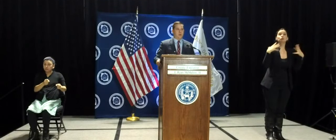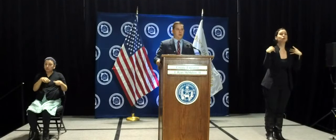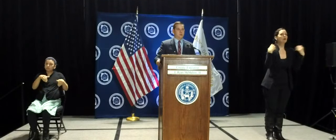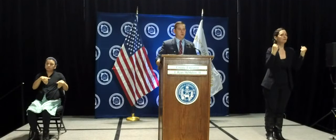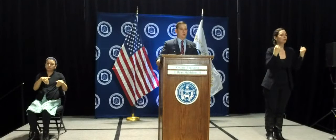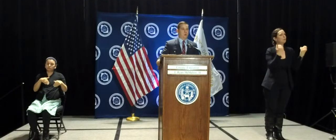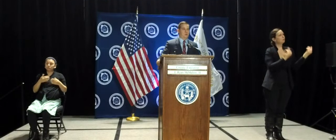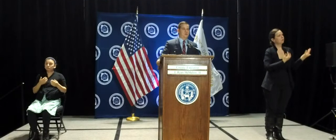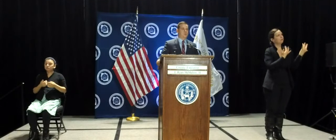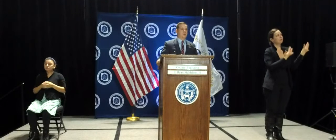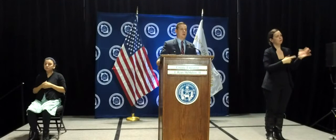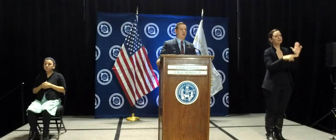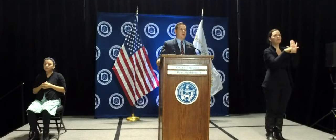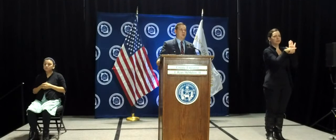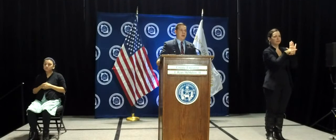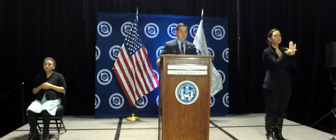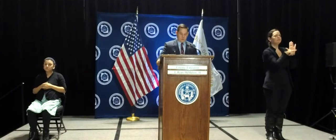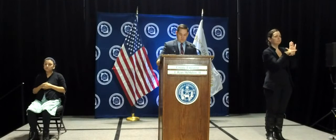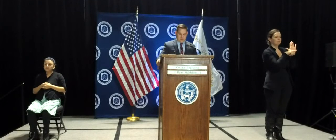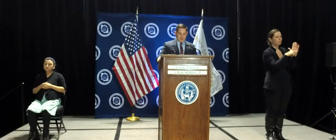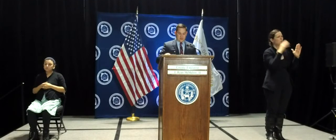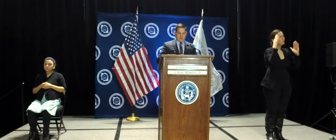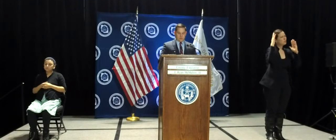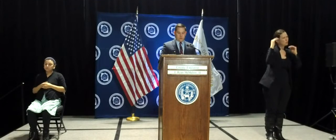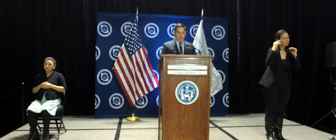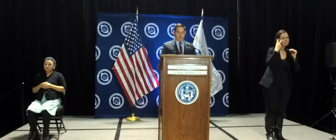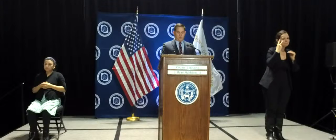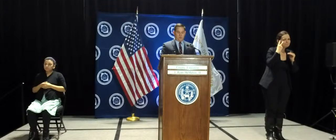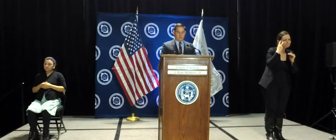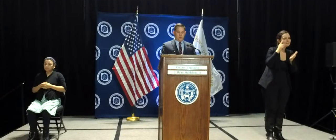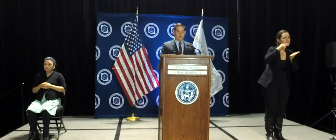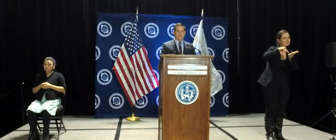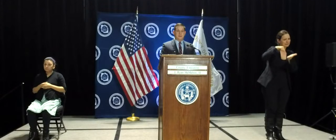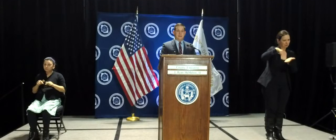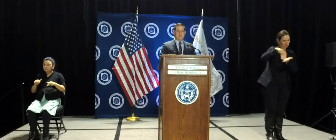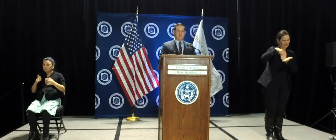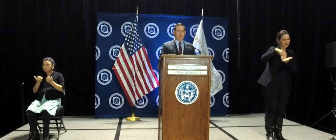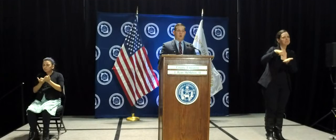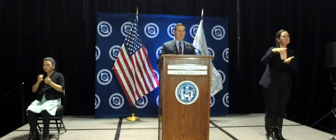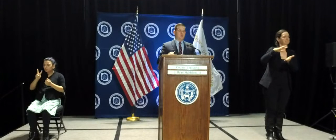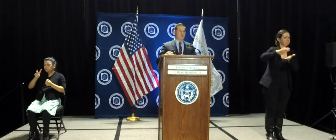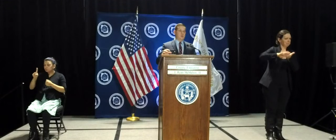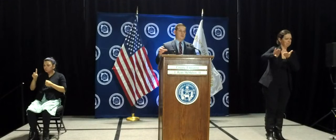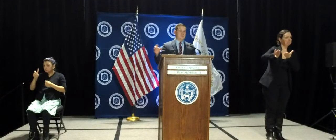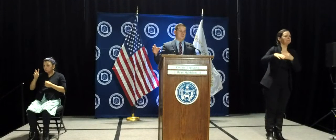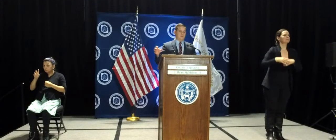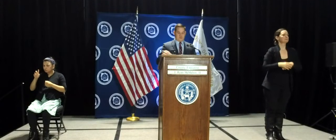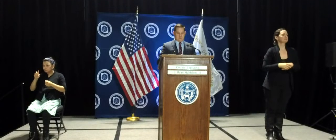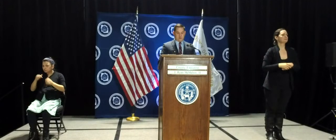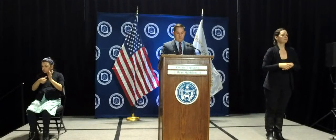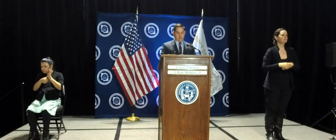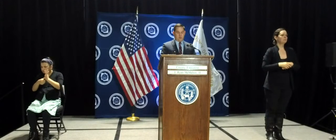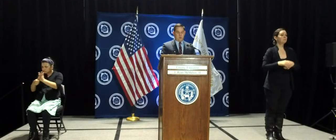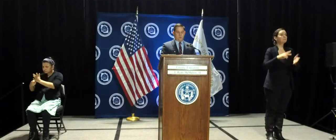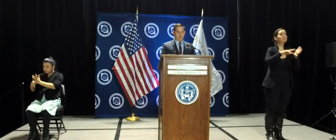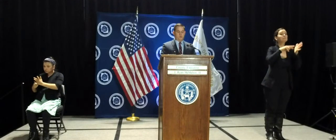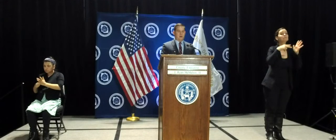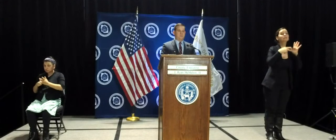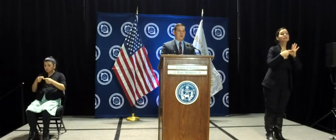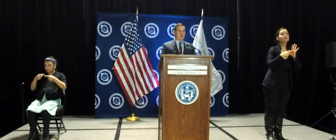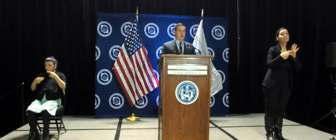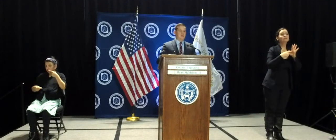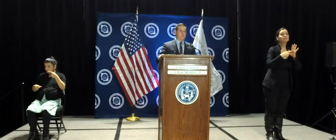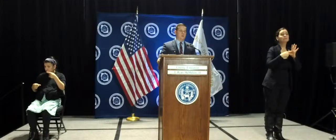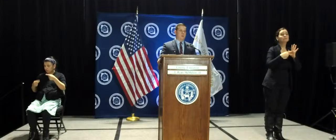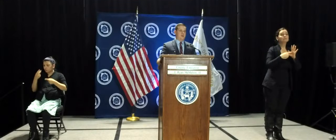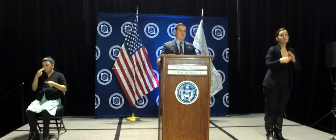on that plan in short order this week. That would mean that those 31 people could immediately go to this different facility, which would drop